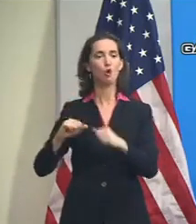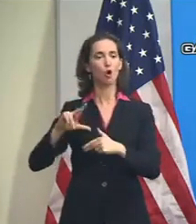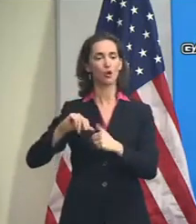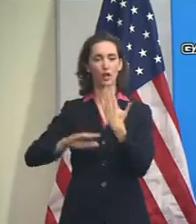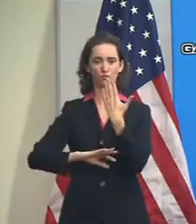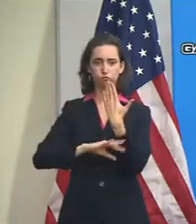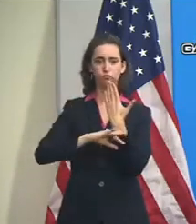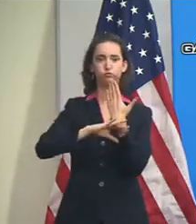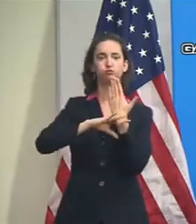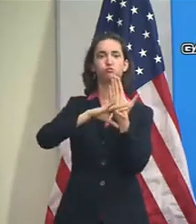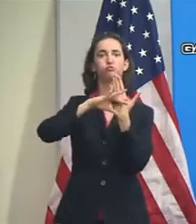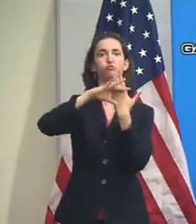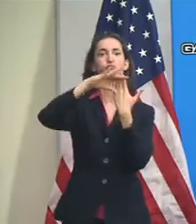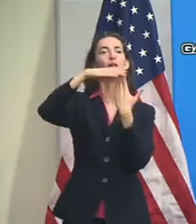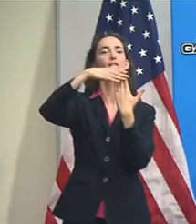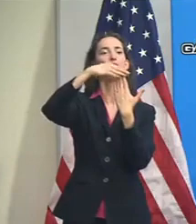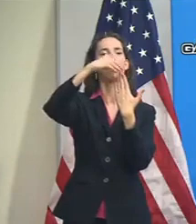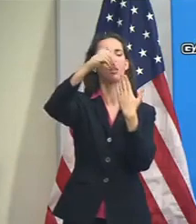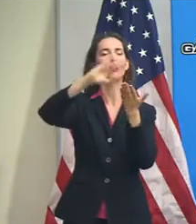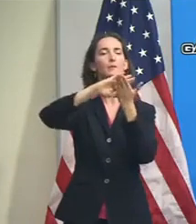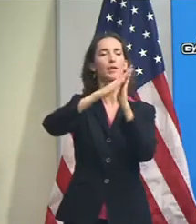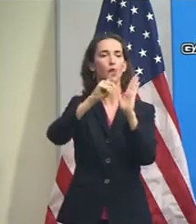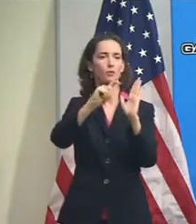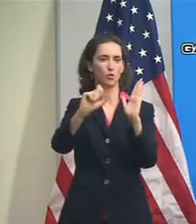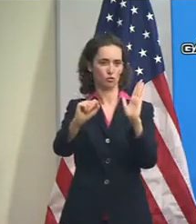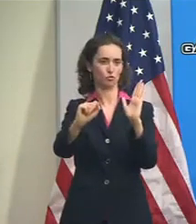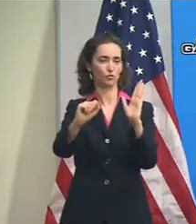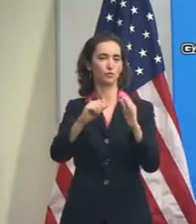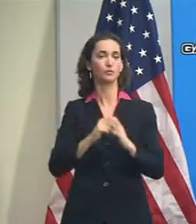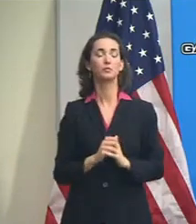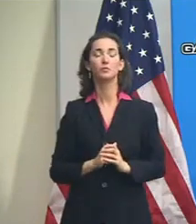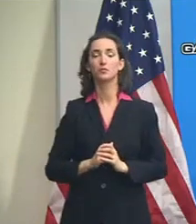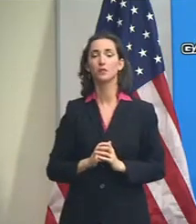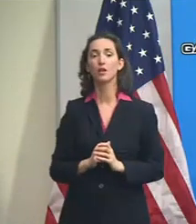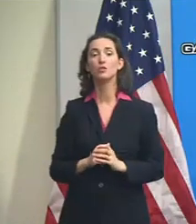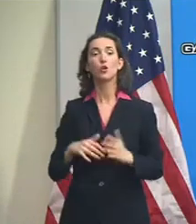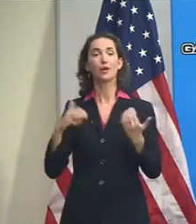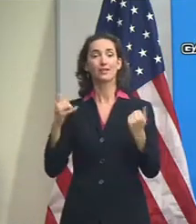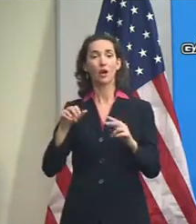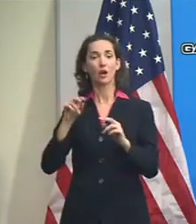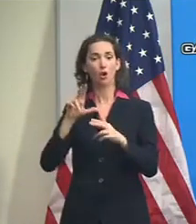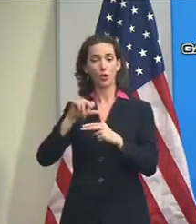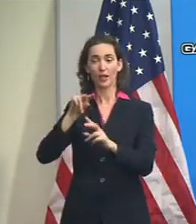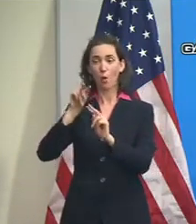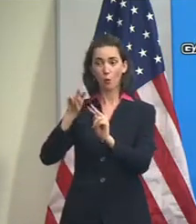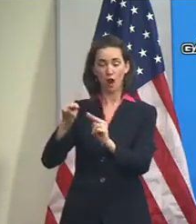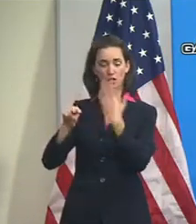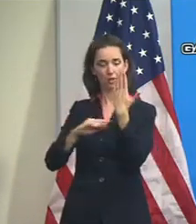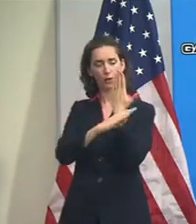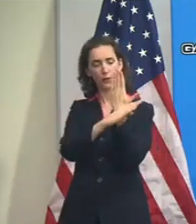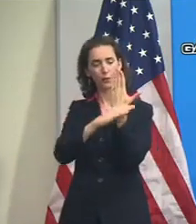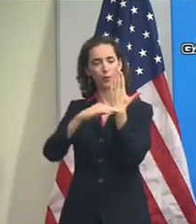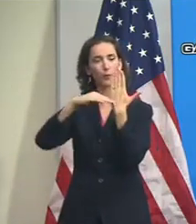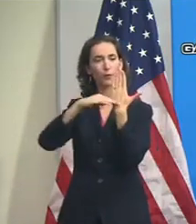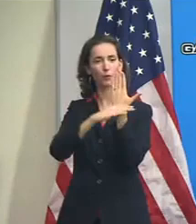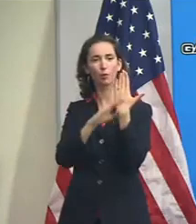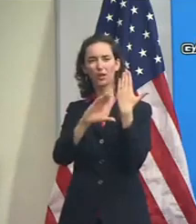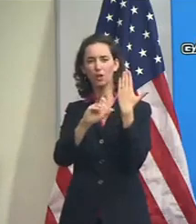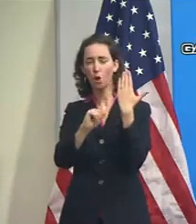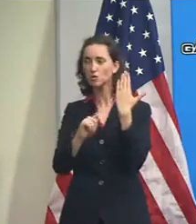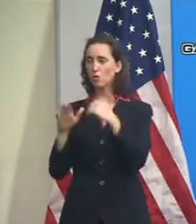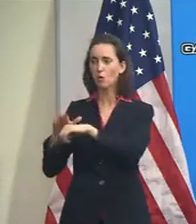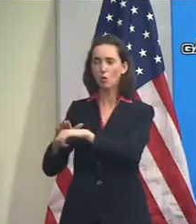At this time, a hurricane watch has been issued for just about the entire Louisiana coast. No one should let their guard